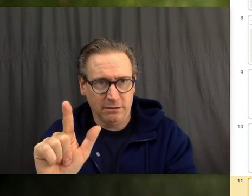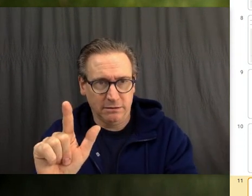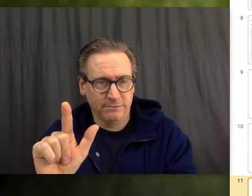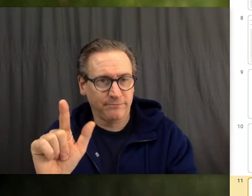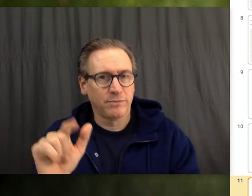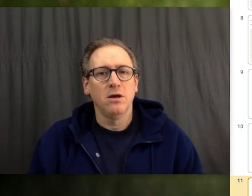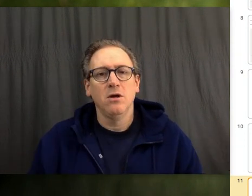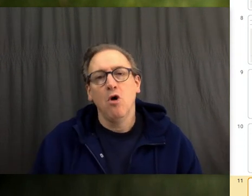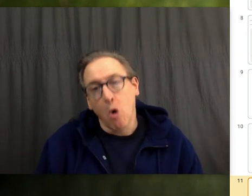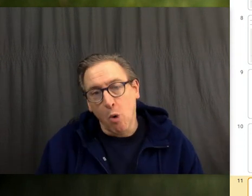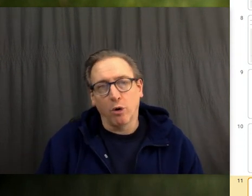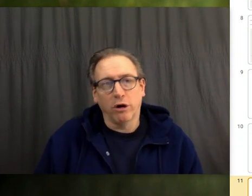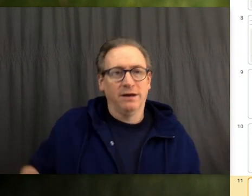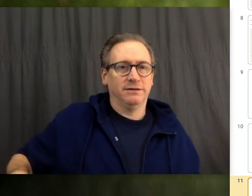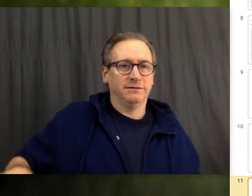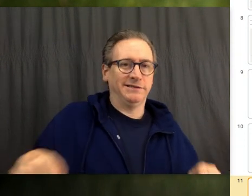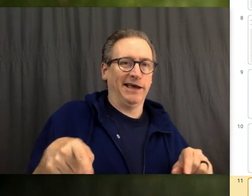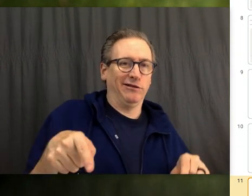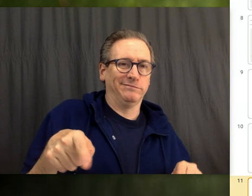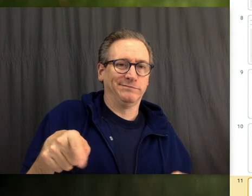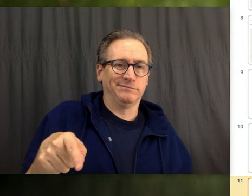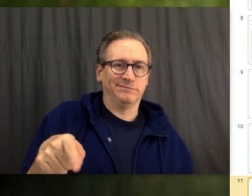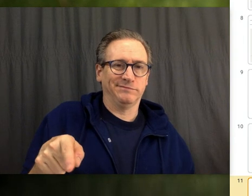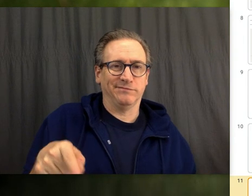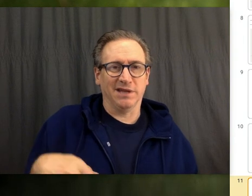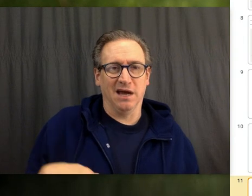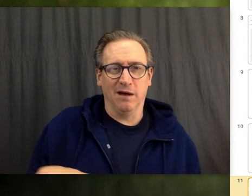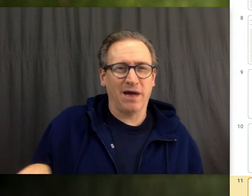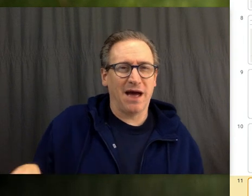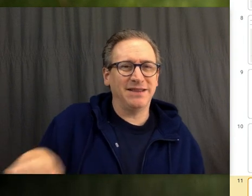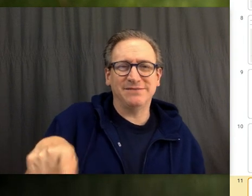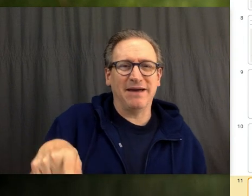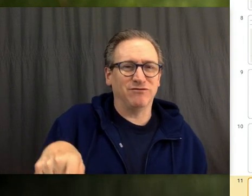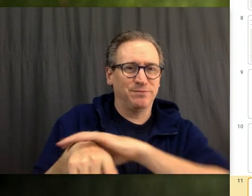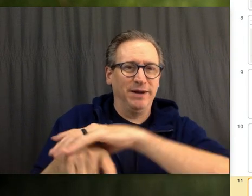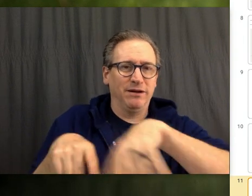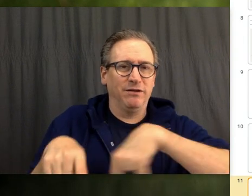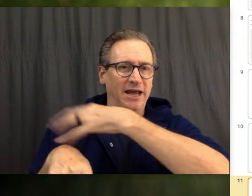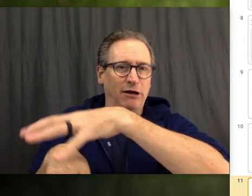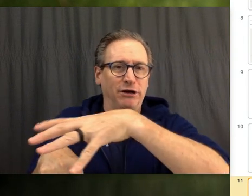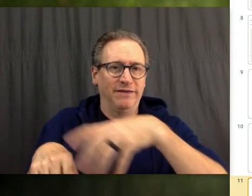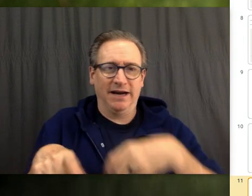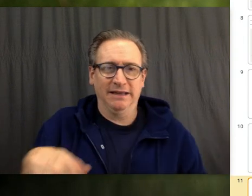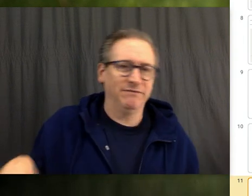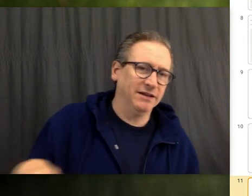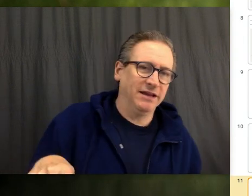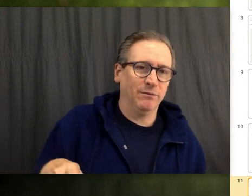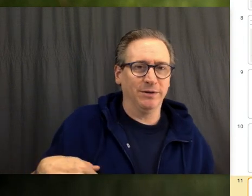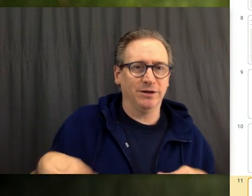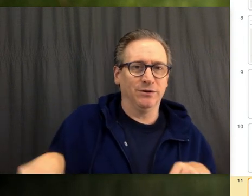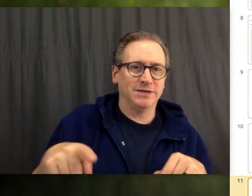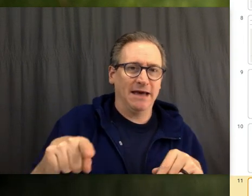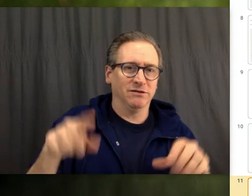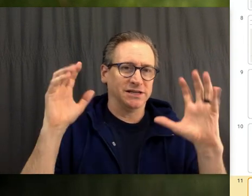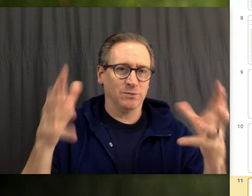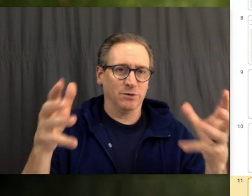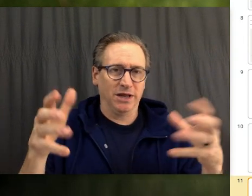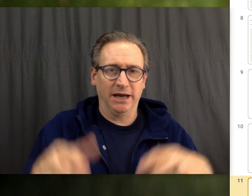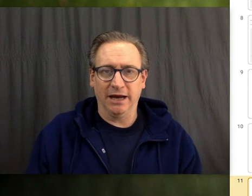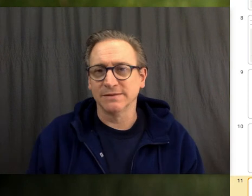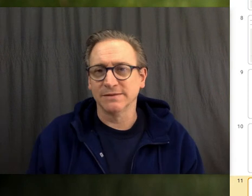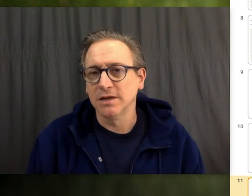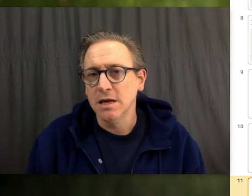Tail. Or tail. This may have just been the area that I lived in that we would do tails as we